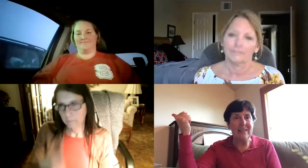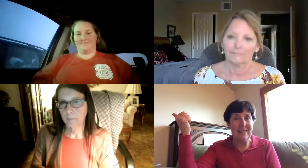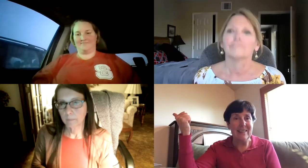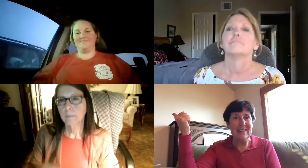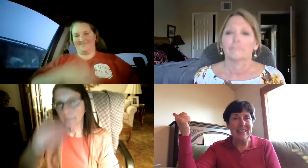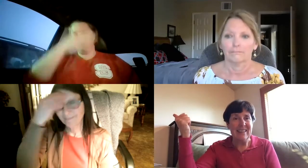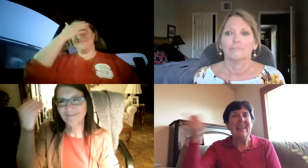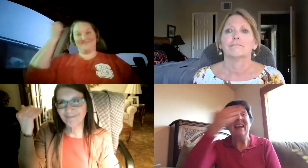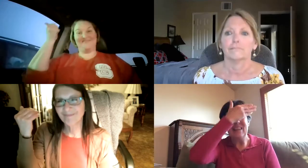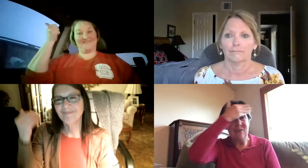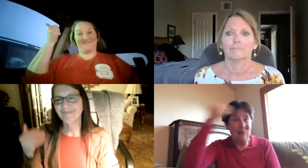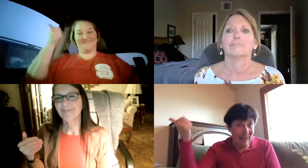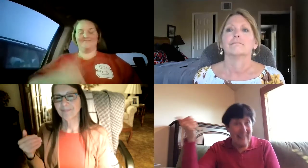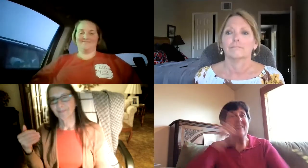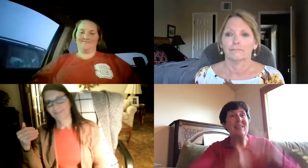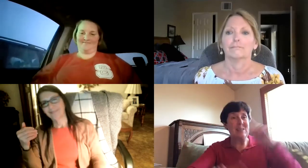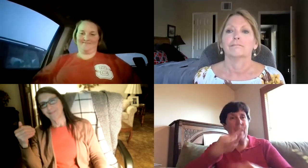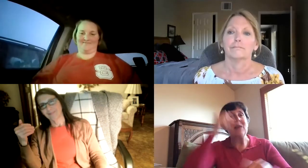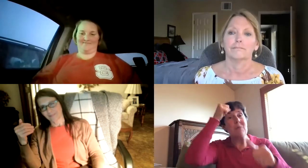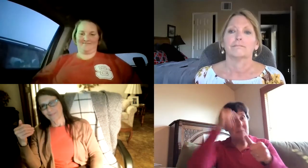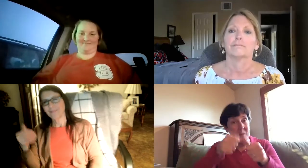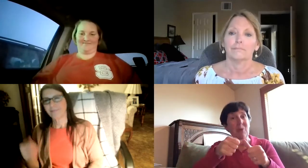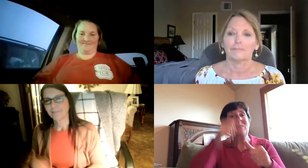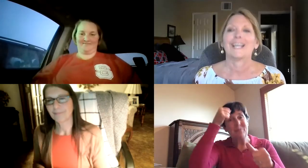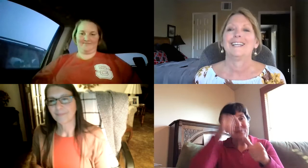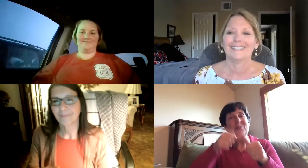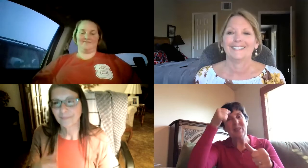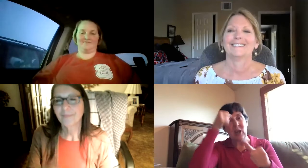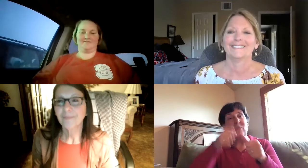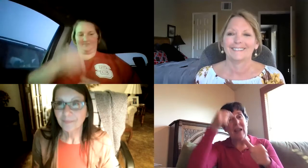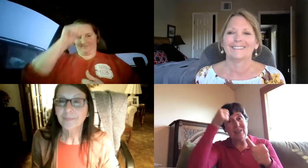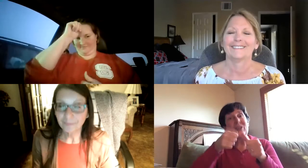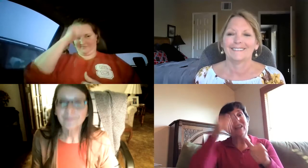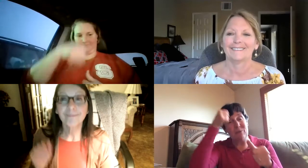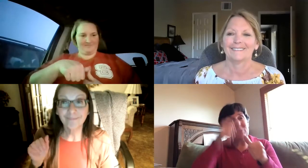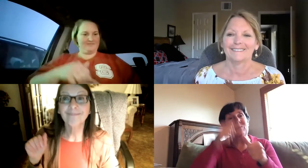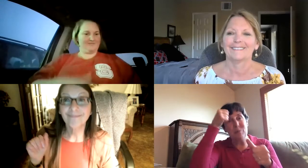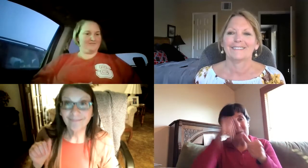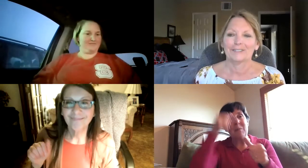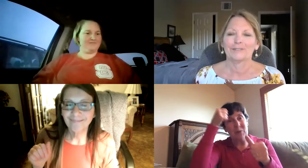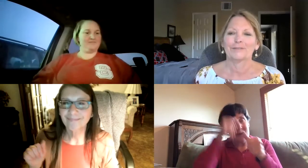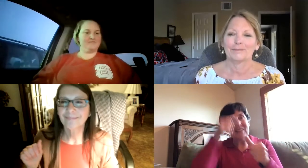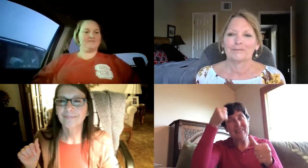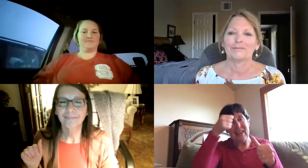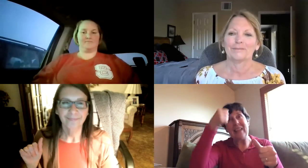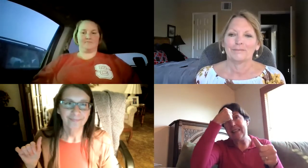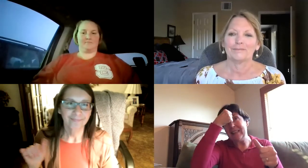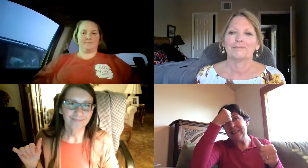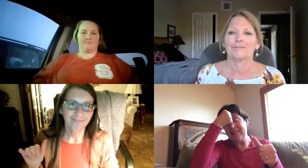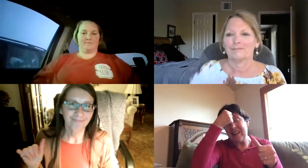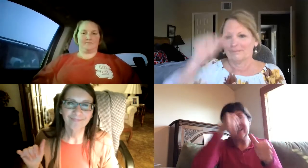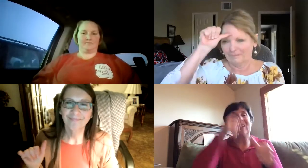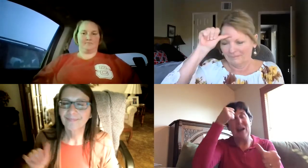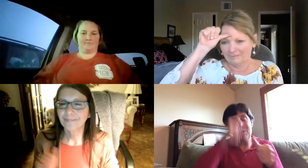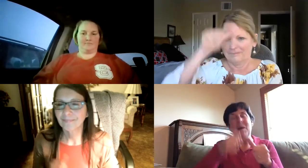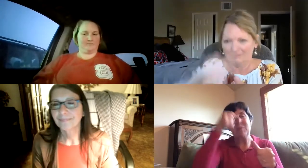forget and they forget the sign remember. So that's good if you remember. It's like it's